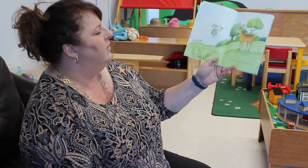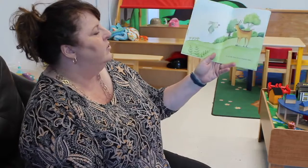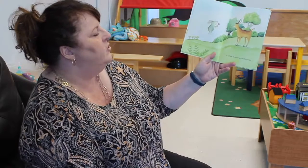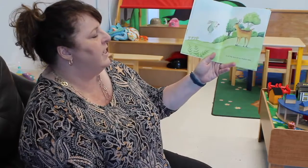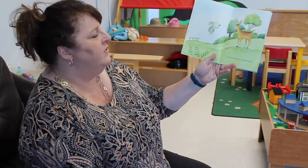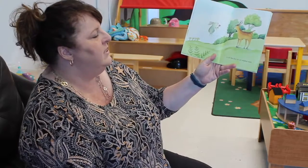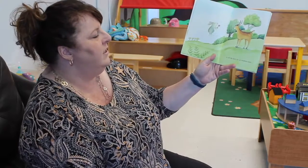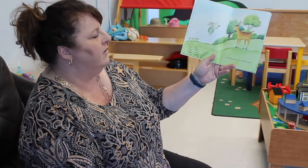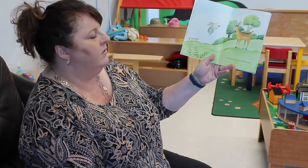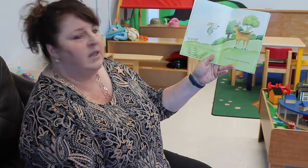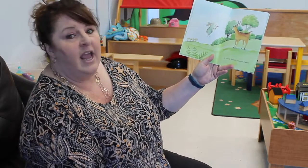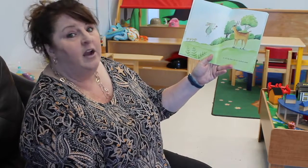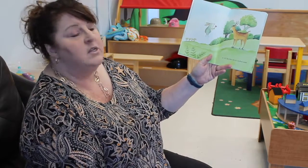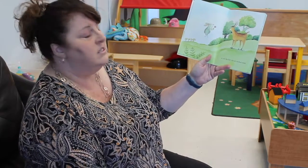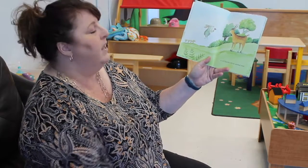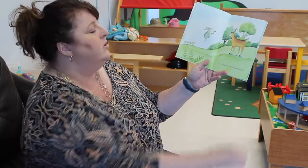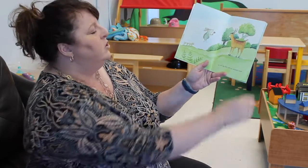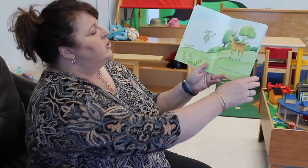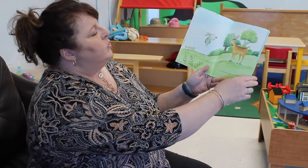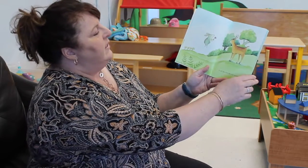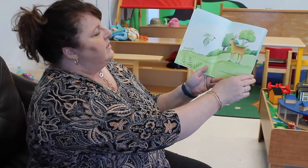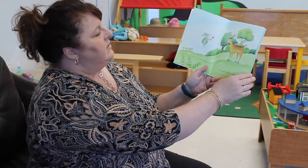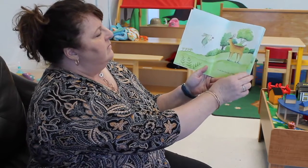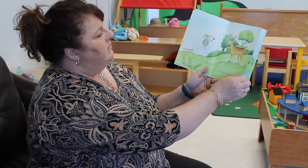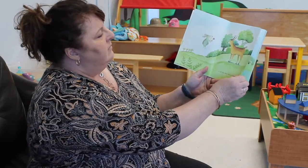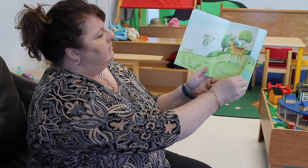To tell the deer, the air smelled sweet.